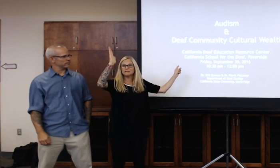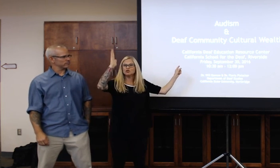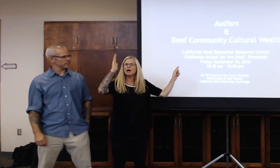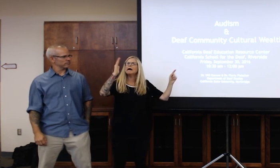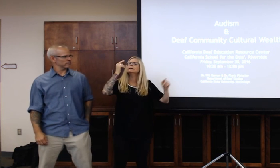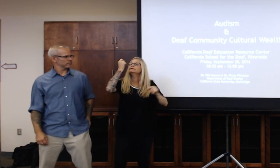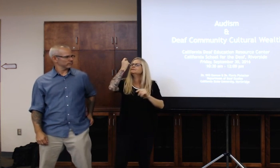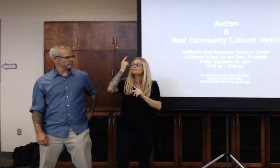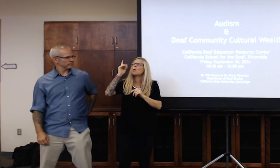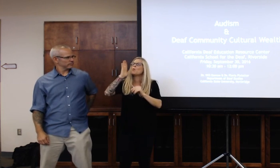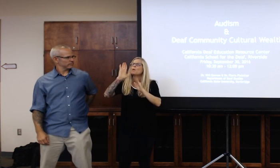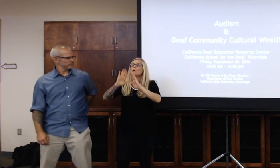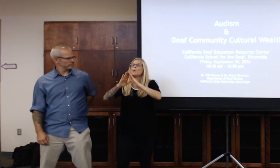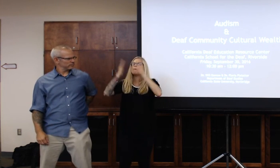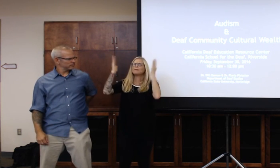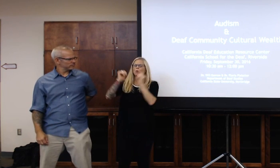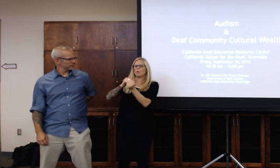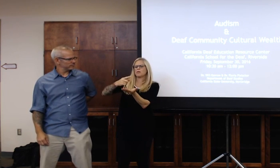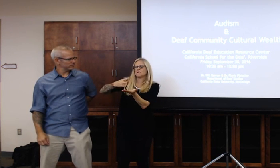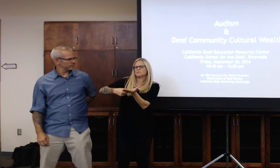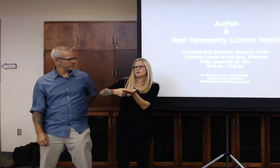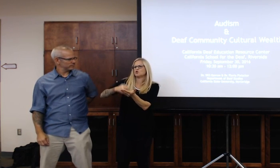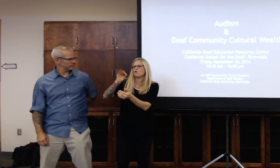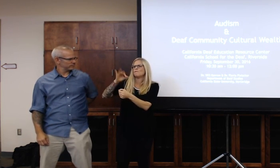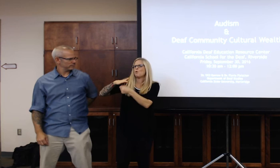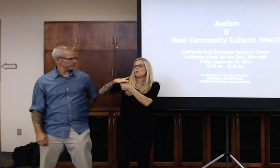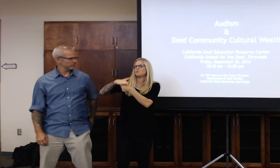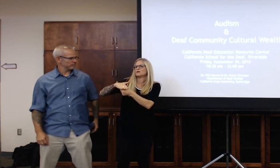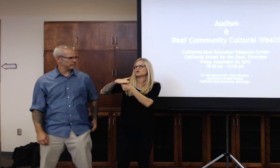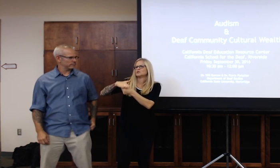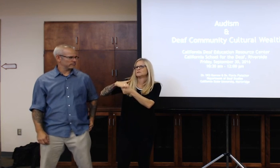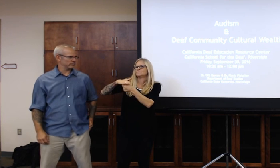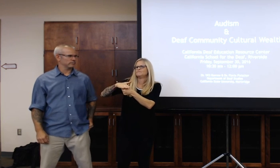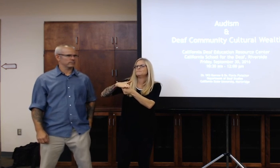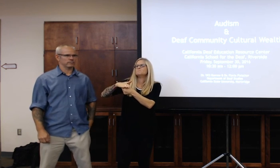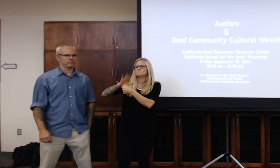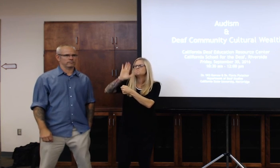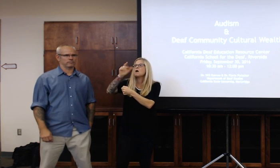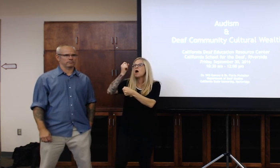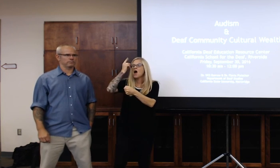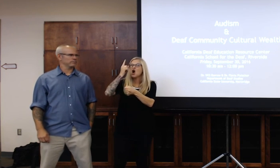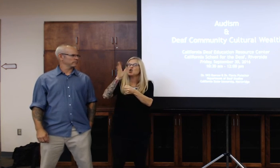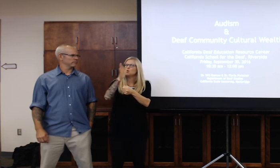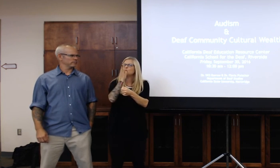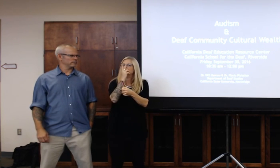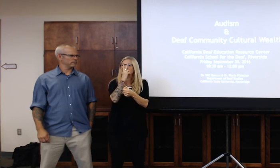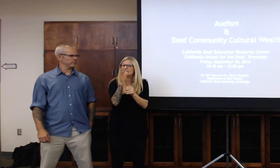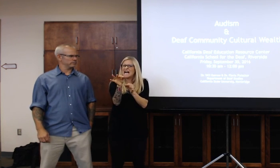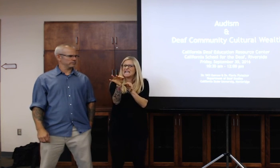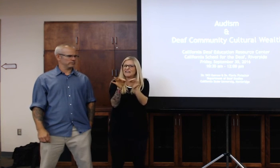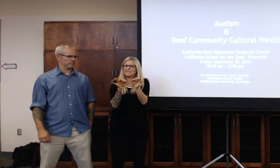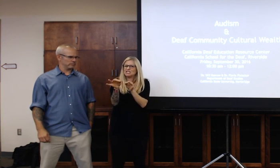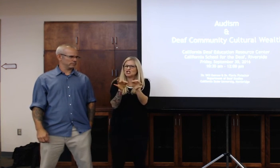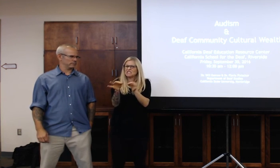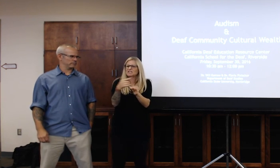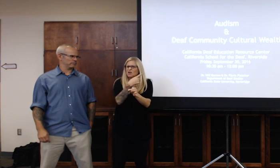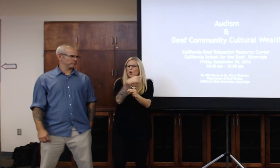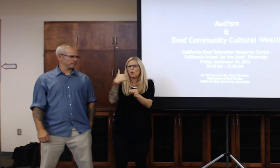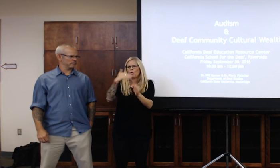This particular presentation is we're going to open with a discussion of oppression. You will see the definition of it. You know, there's